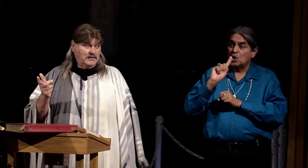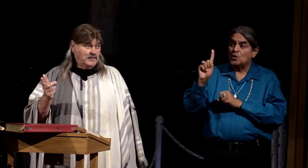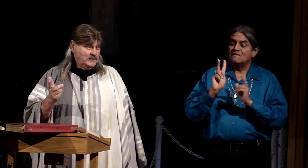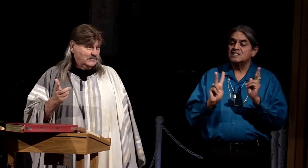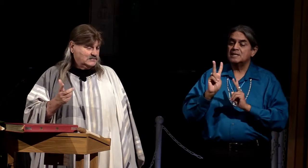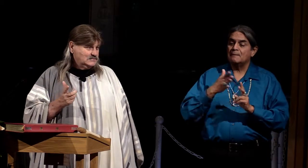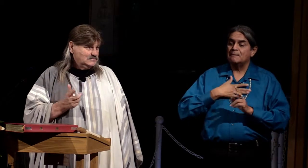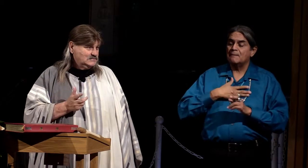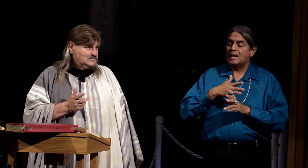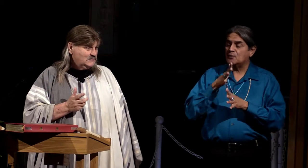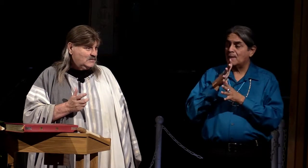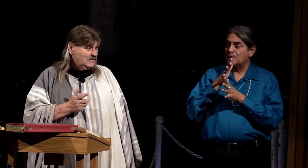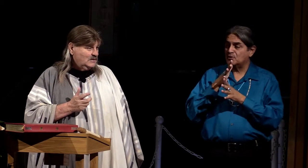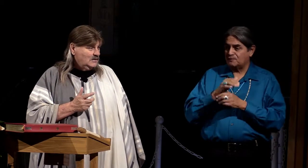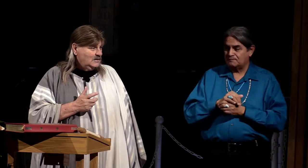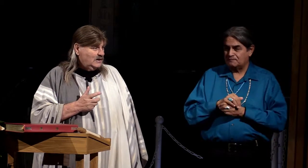my grandmother.